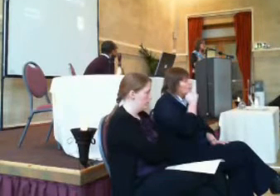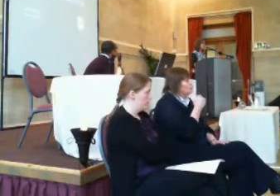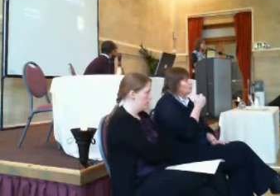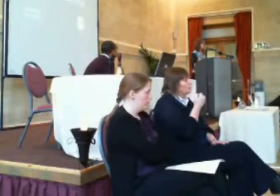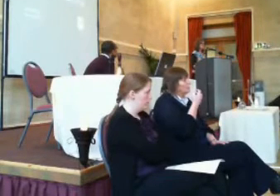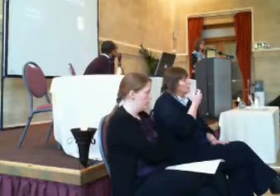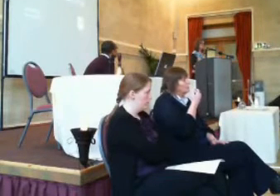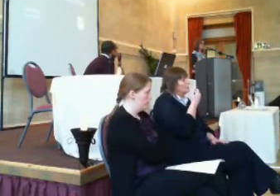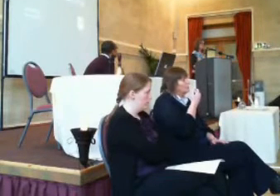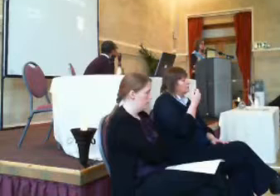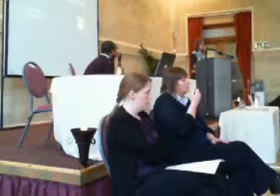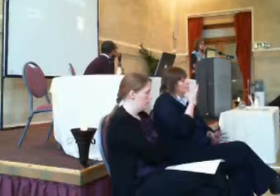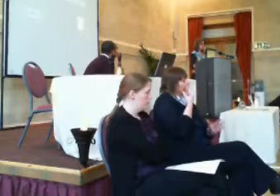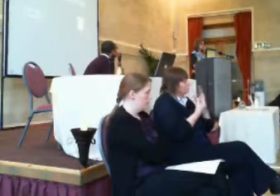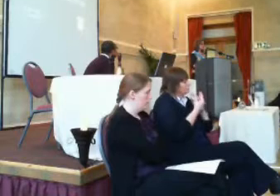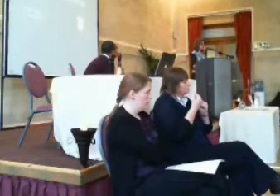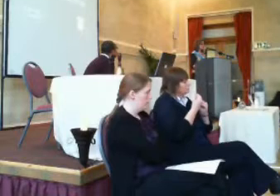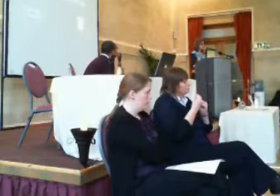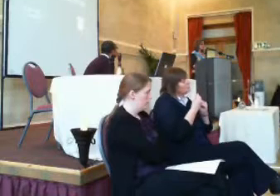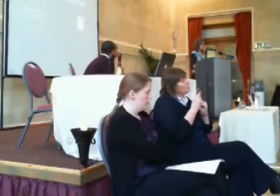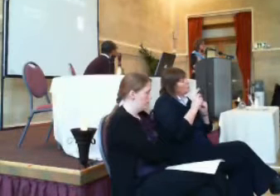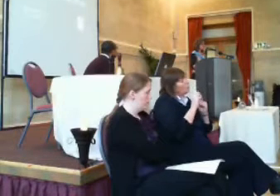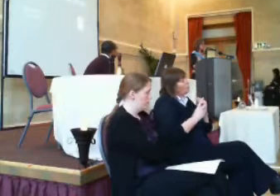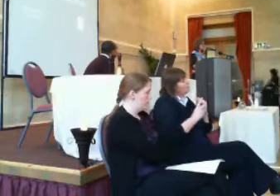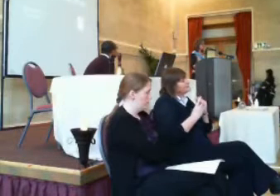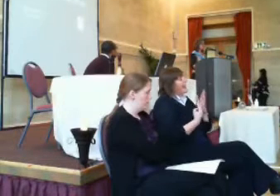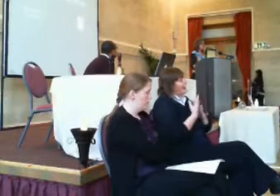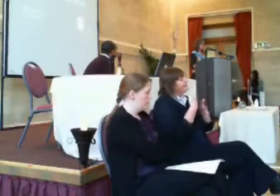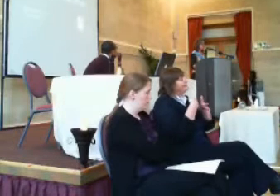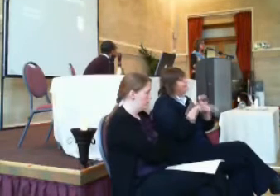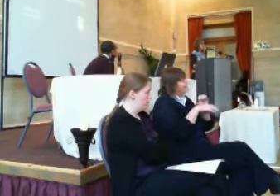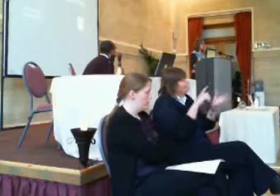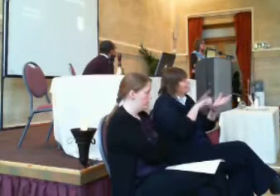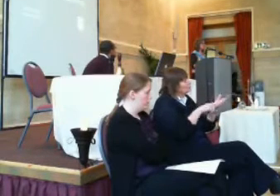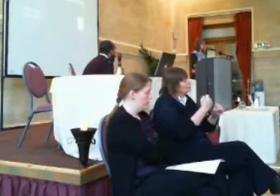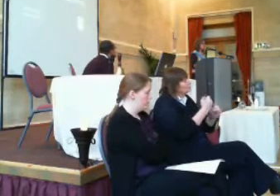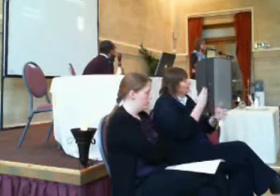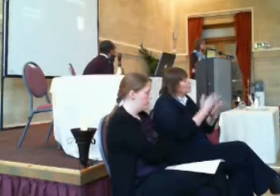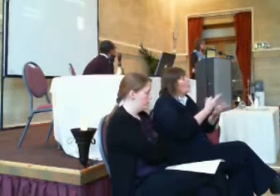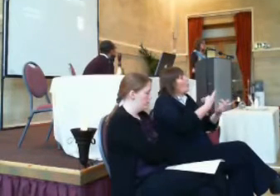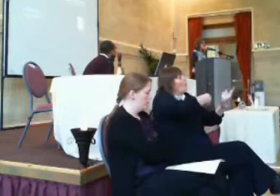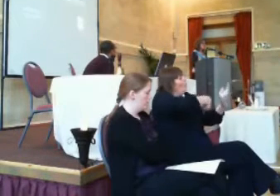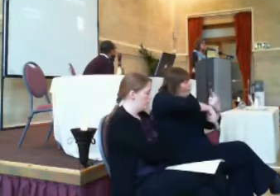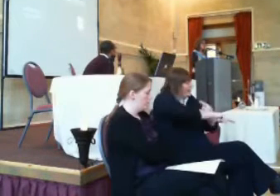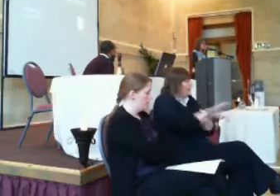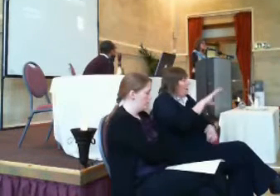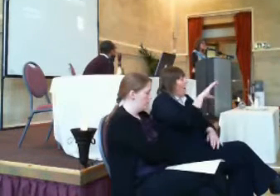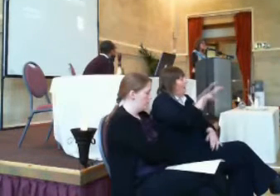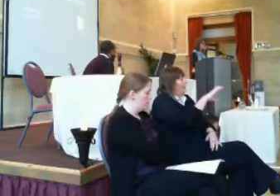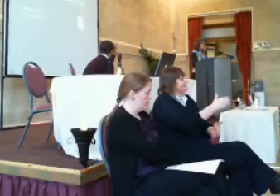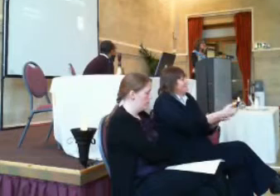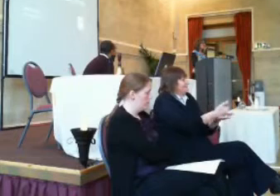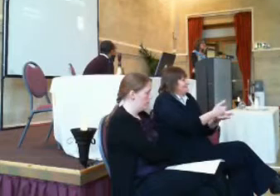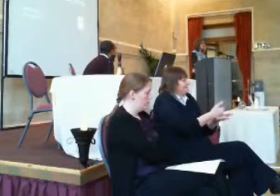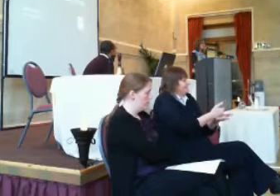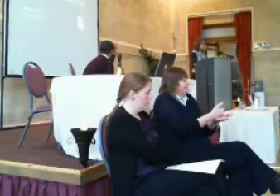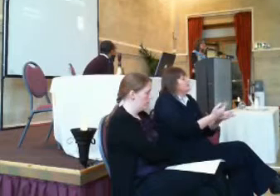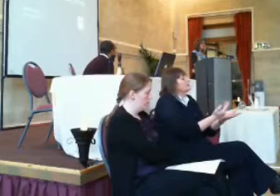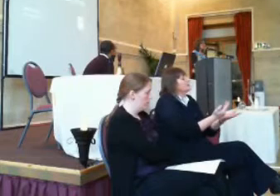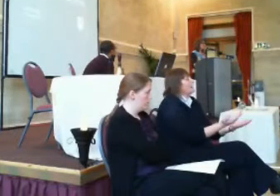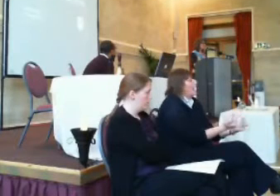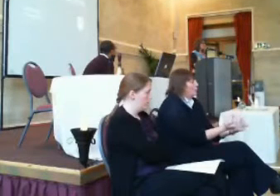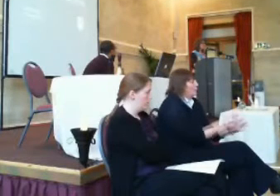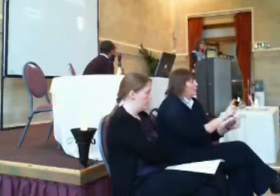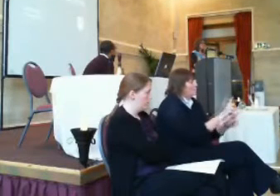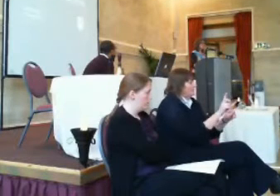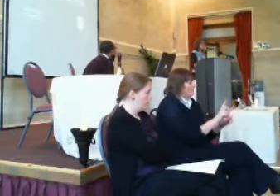and attempts that are being made to make Bristol really a place of safety and a place of welcome. And again,